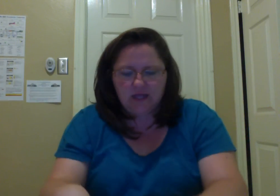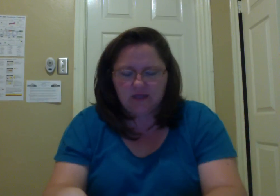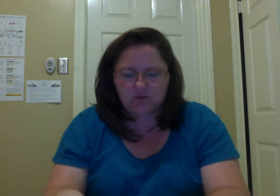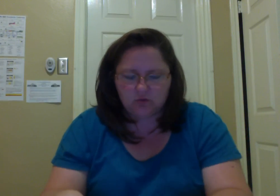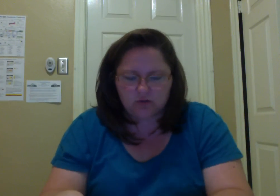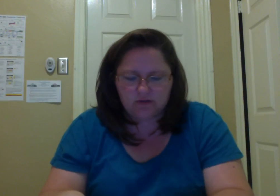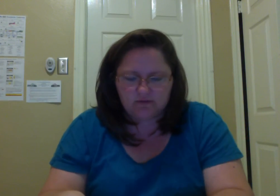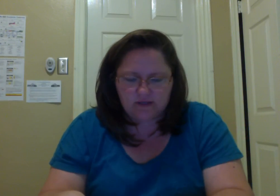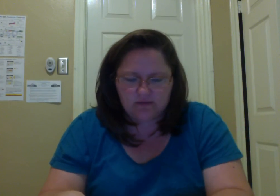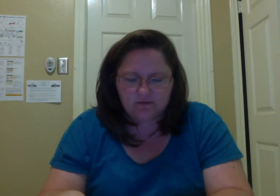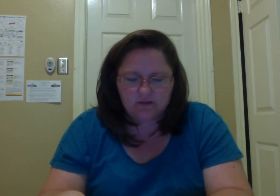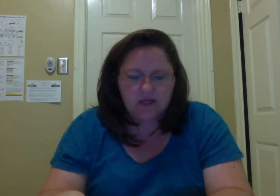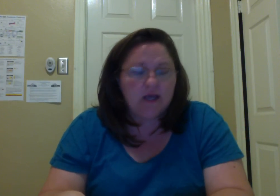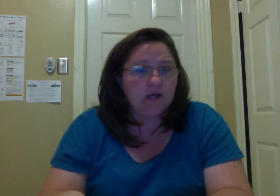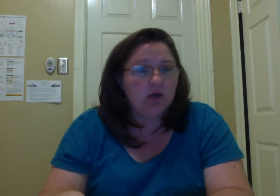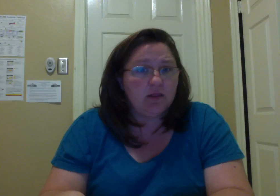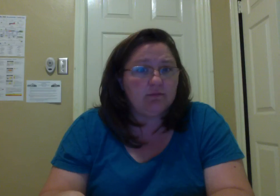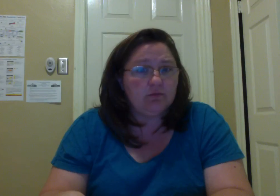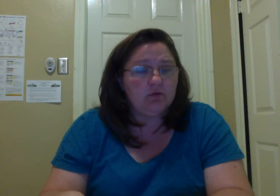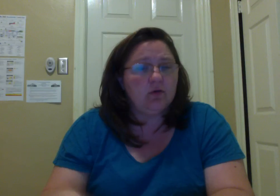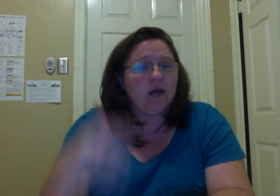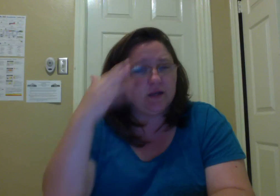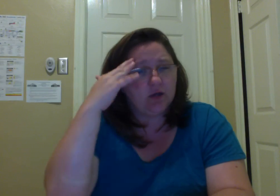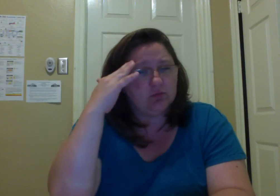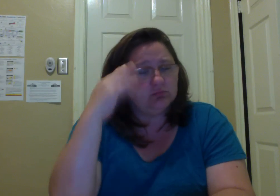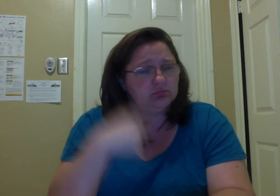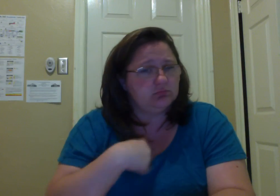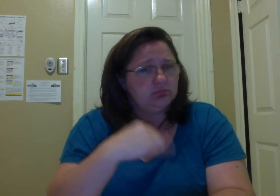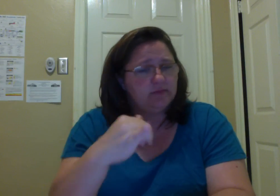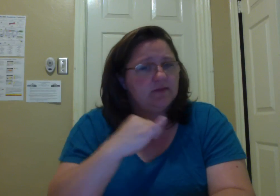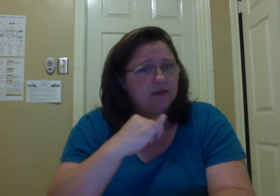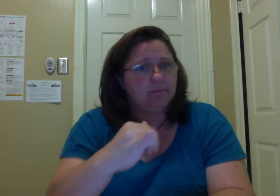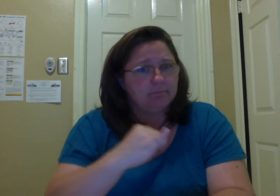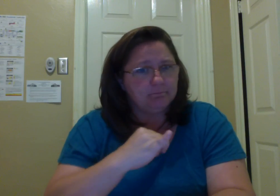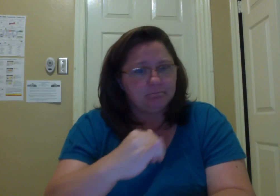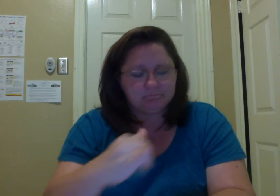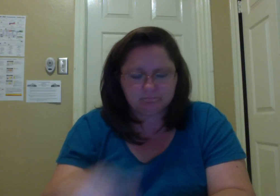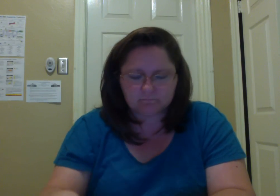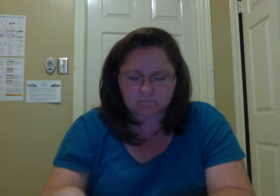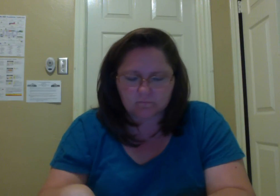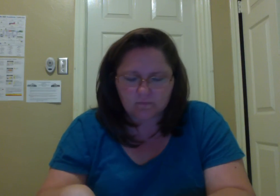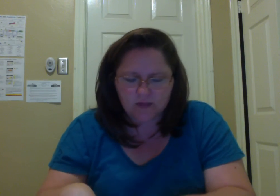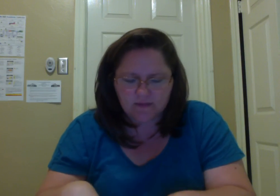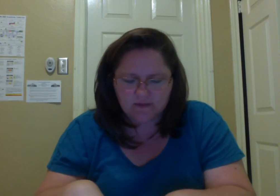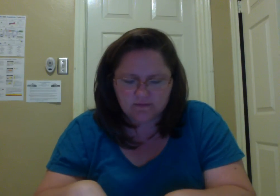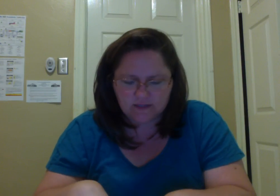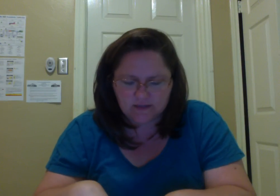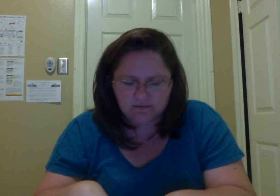And Laura says, I know, I love him too. I know, me same. And then Dan